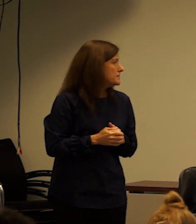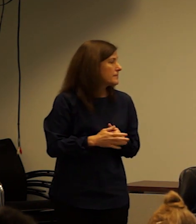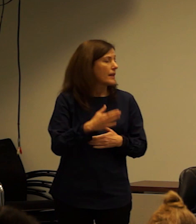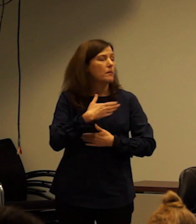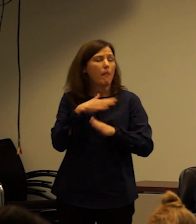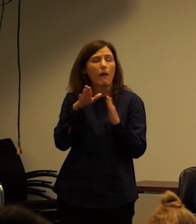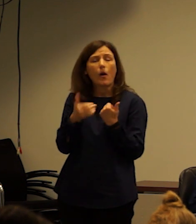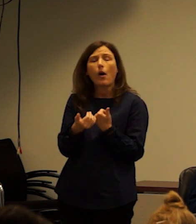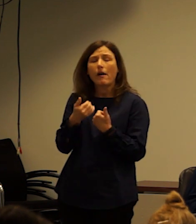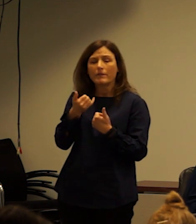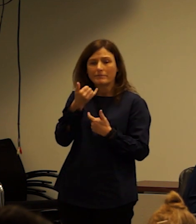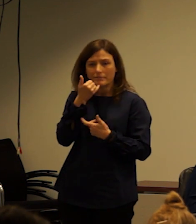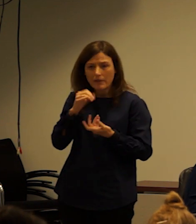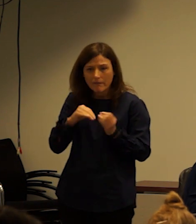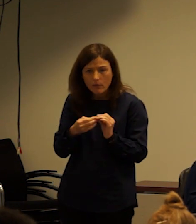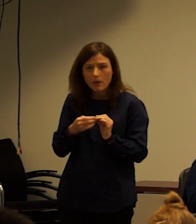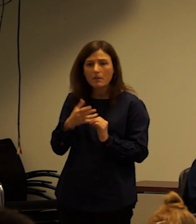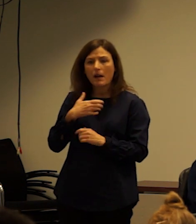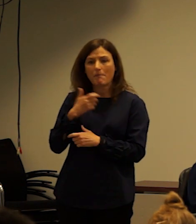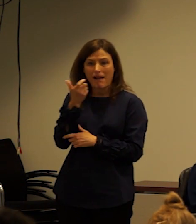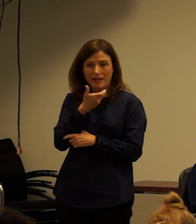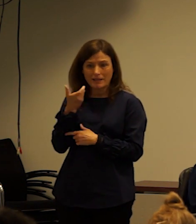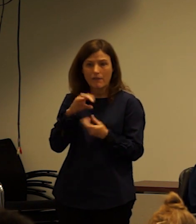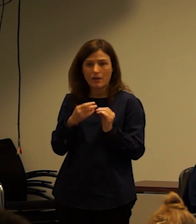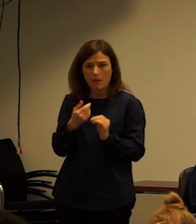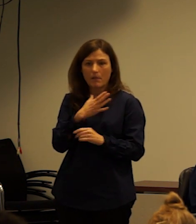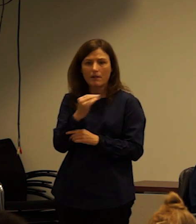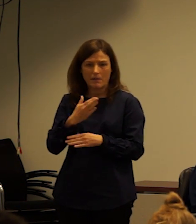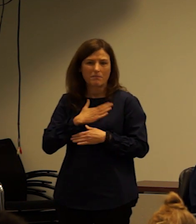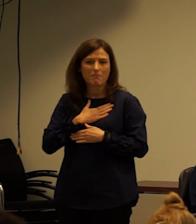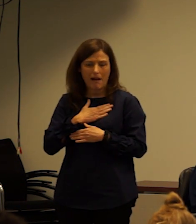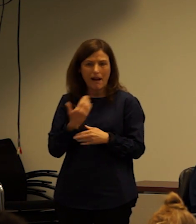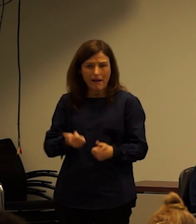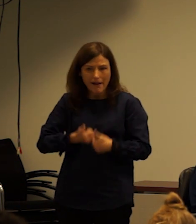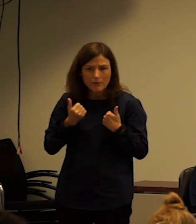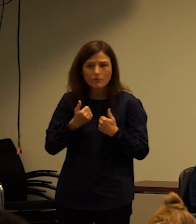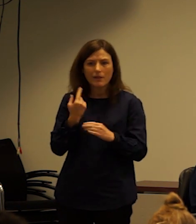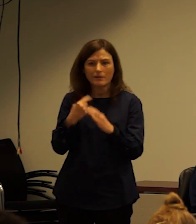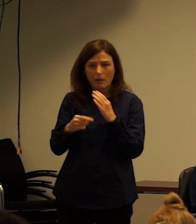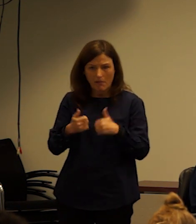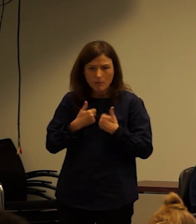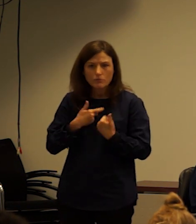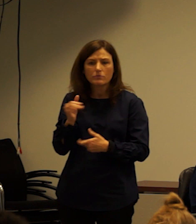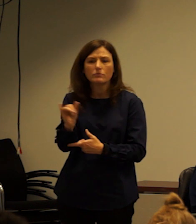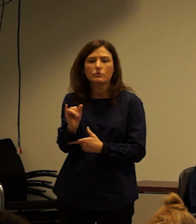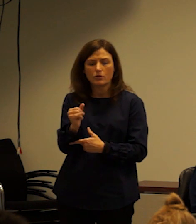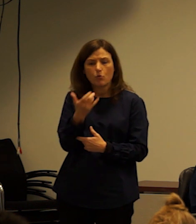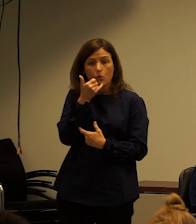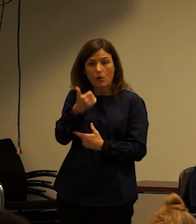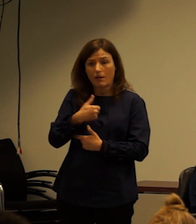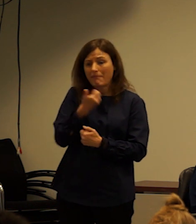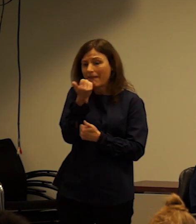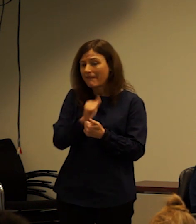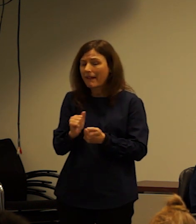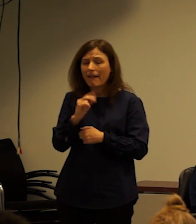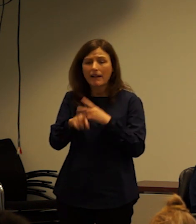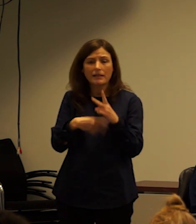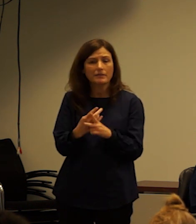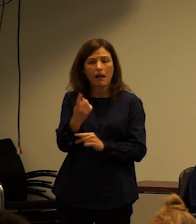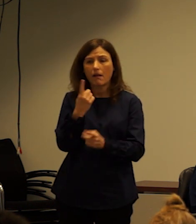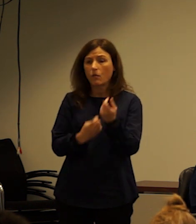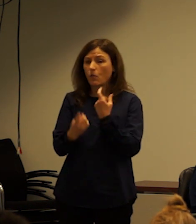My office number and my cell number on here, and my address and my email address. You can call me with any kind of